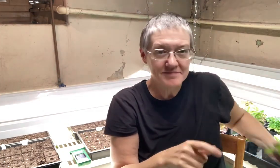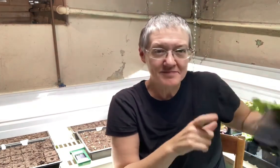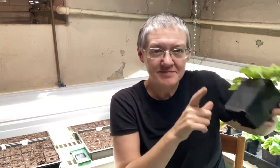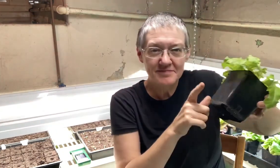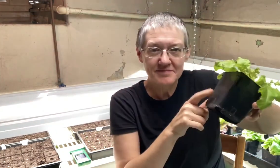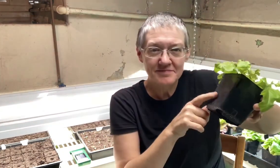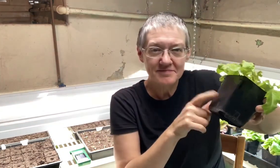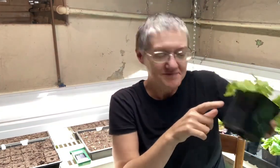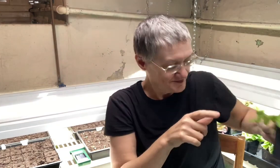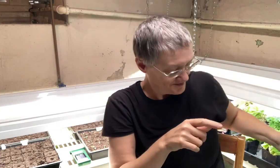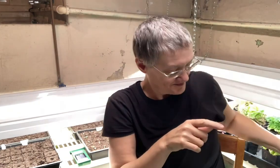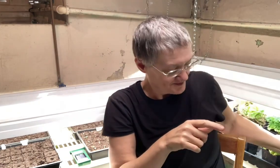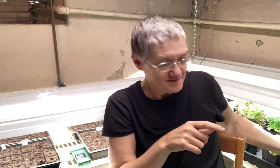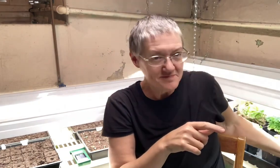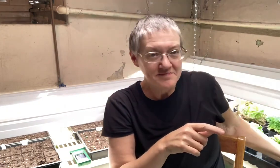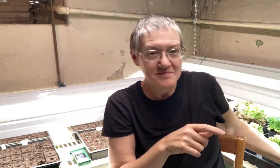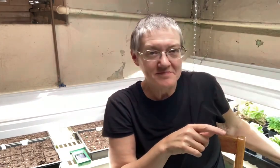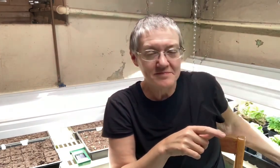about this size.